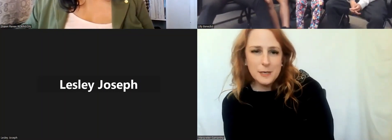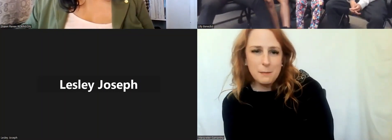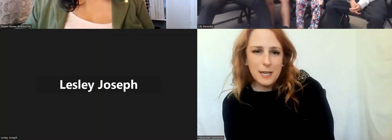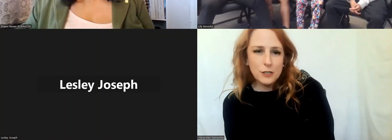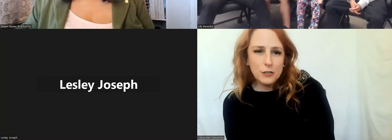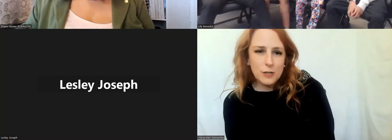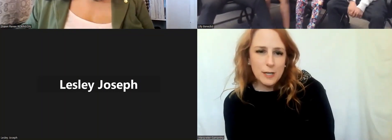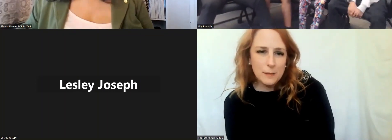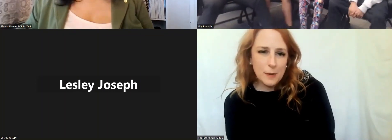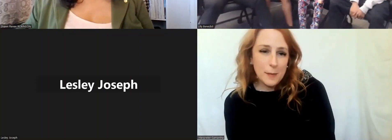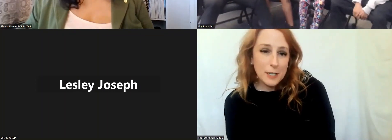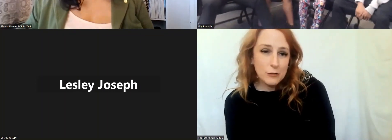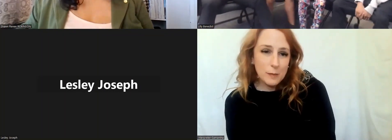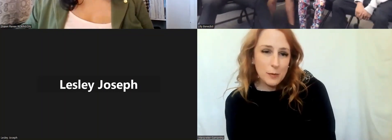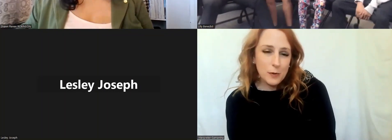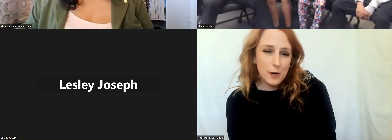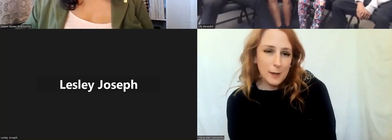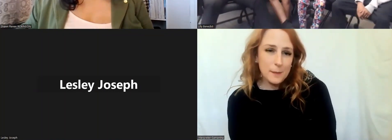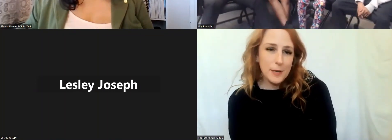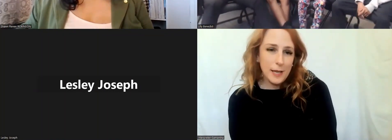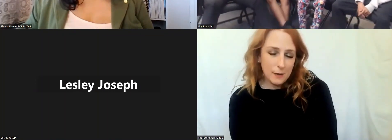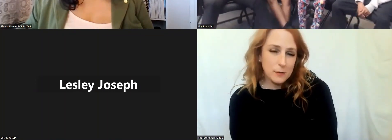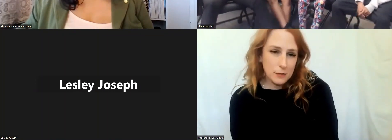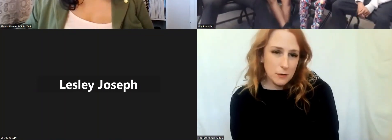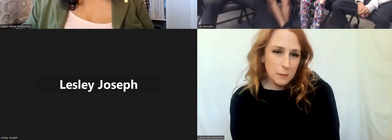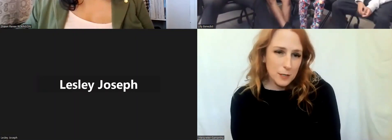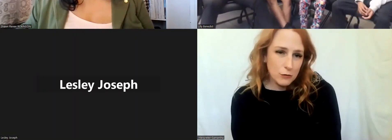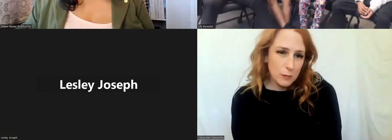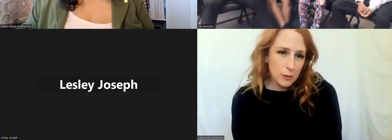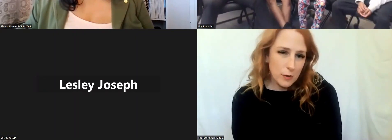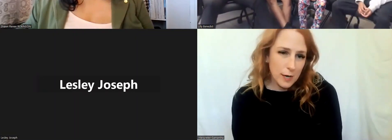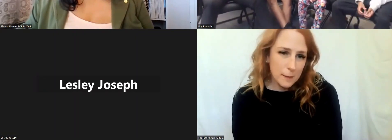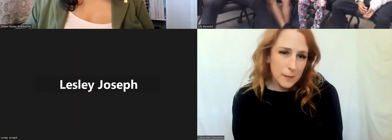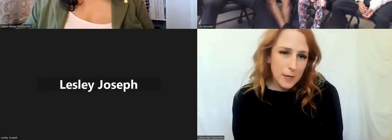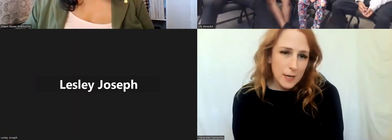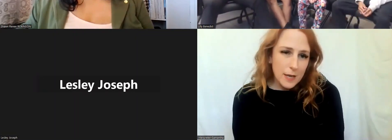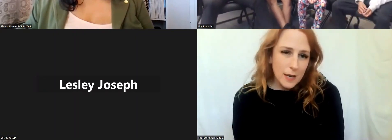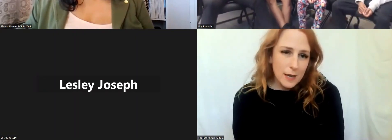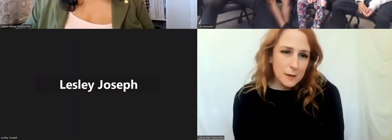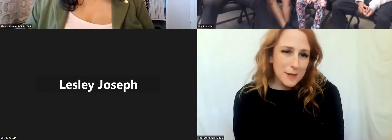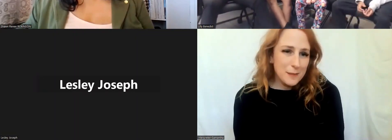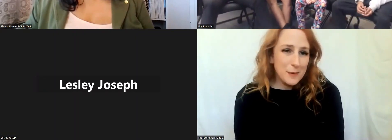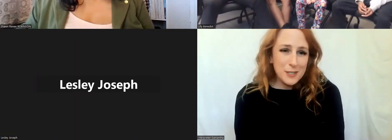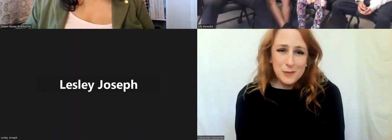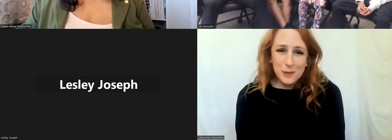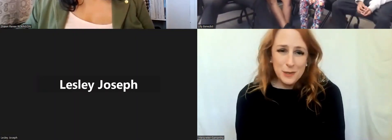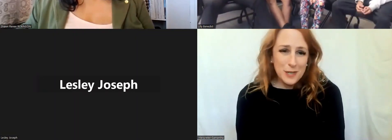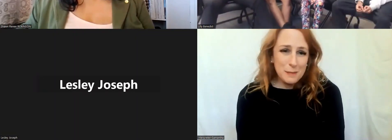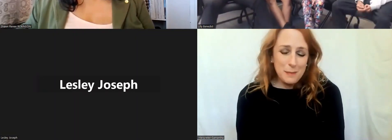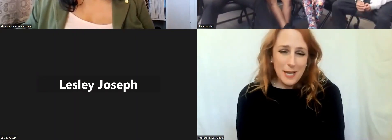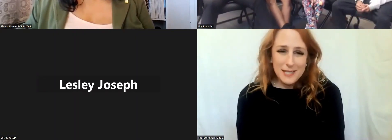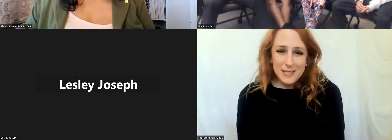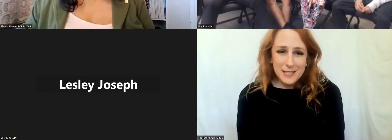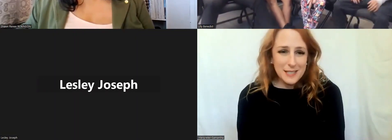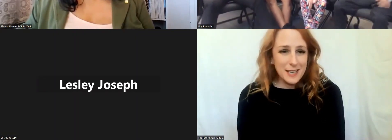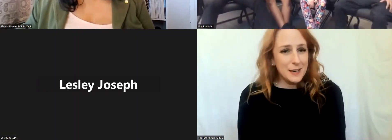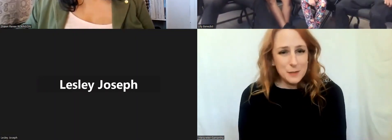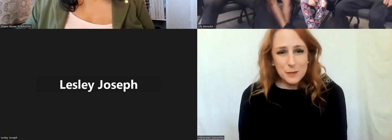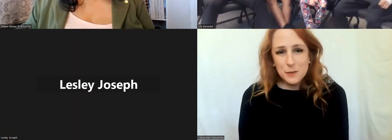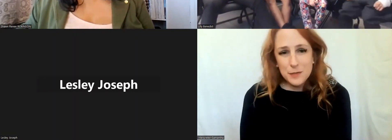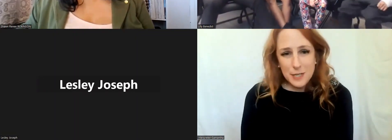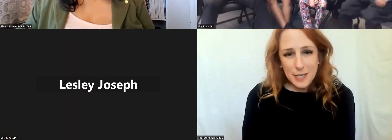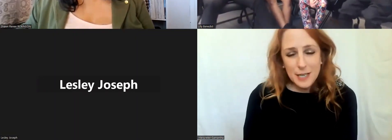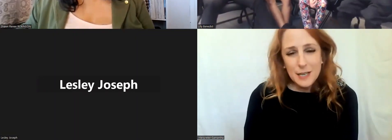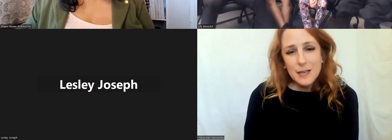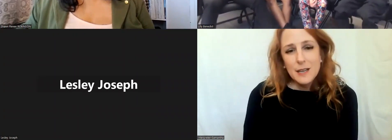when I was in a mainstream program, again, I was also in a mainstream program. And we were learning basics. Again, it